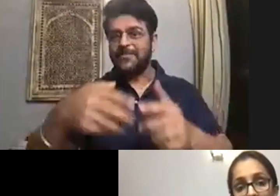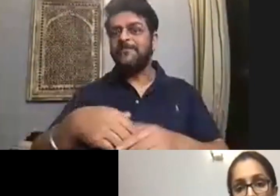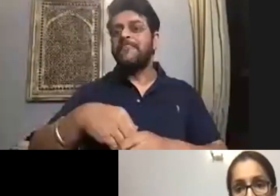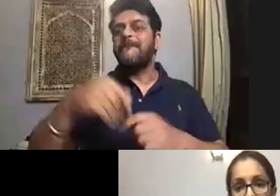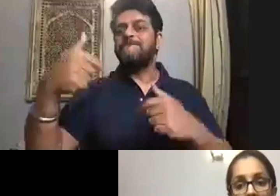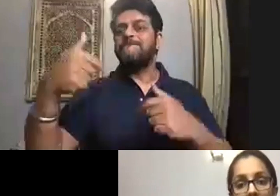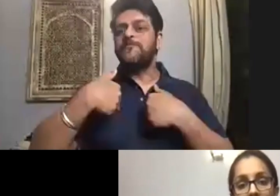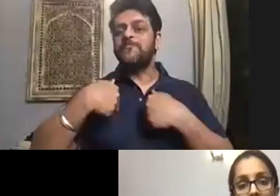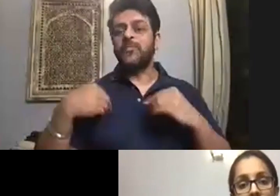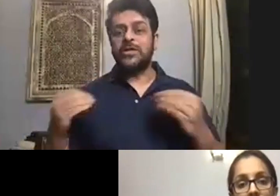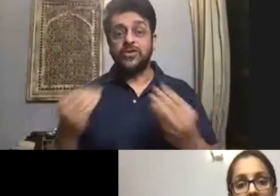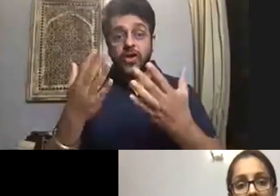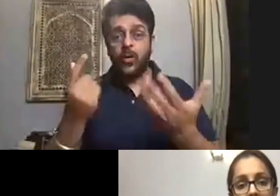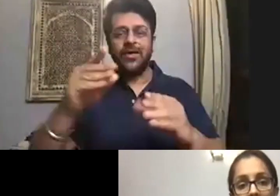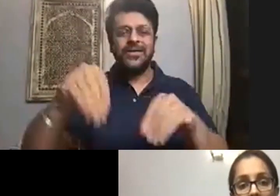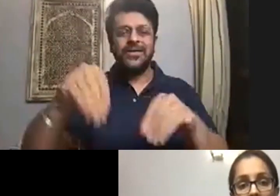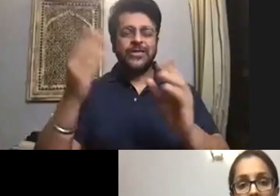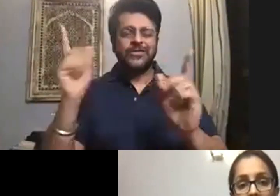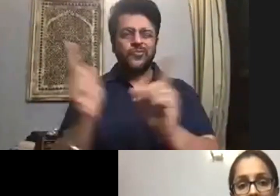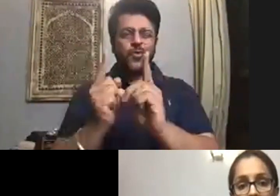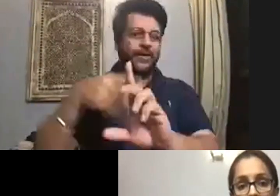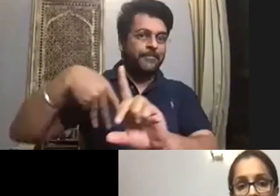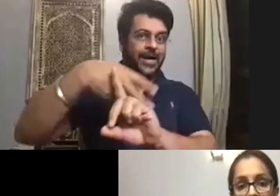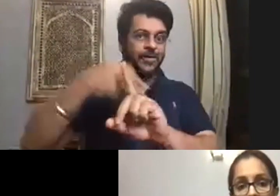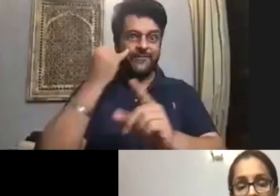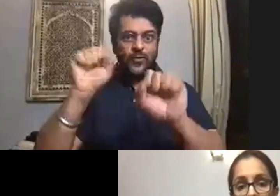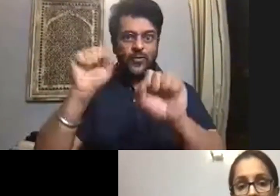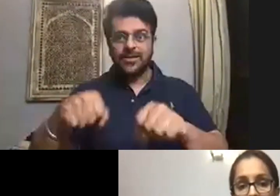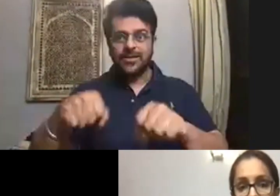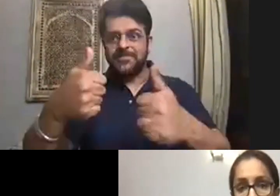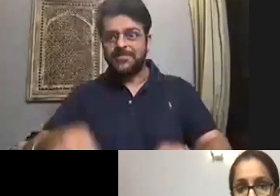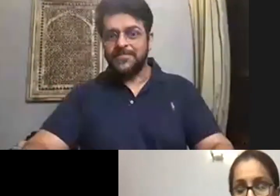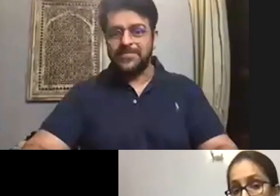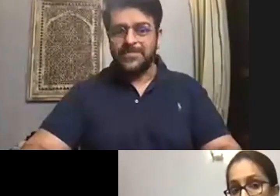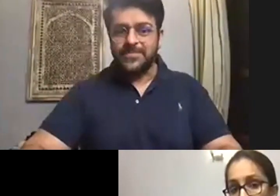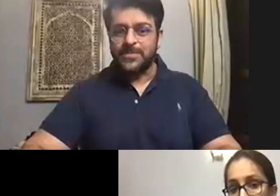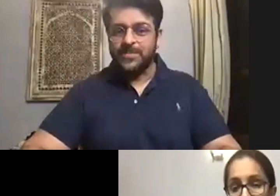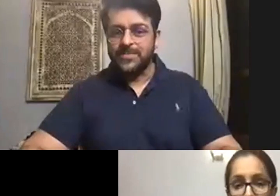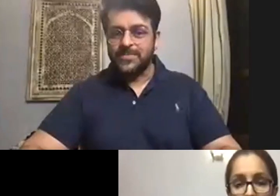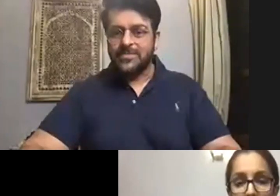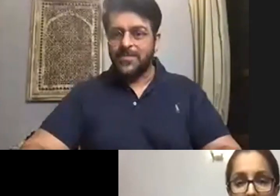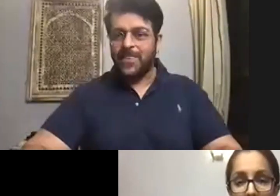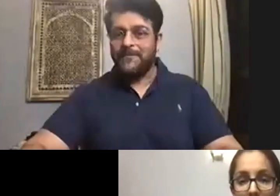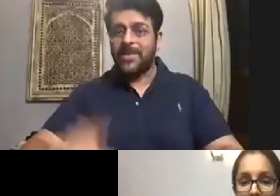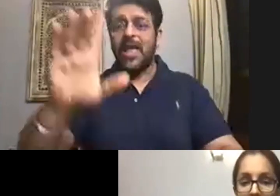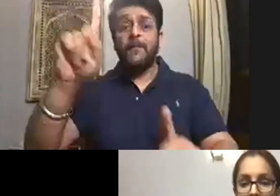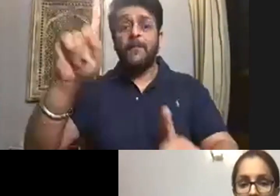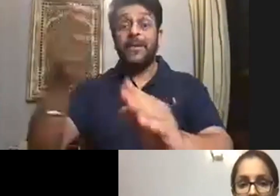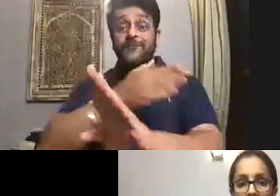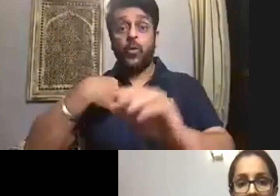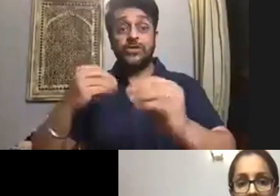thank you so much for taking out time for this. We will begin with a short background. If you can give your short background,